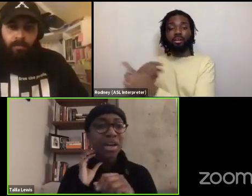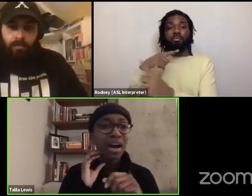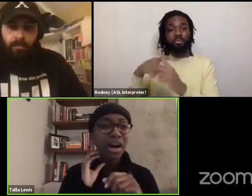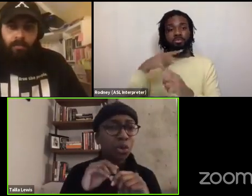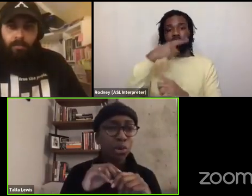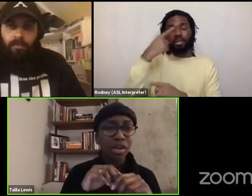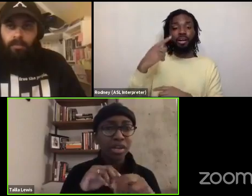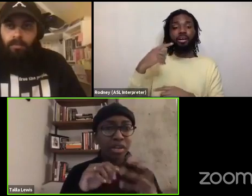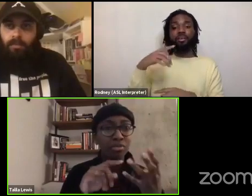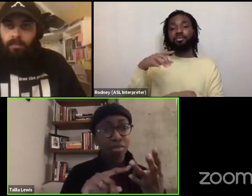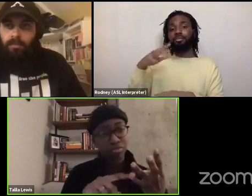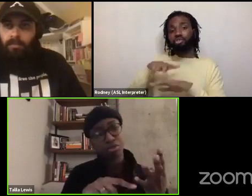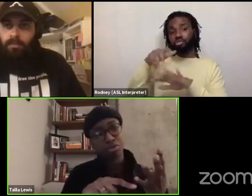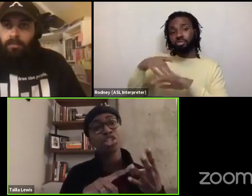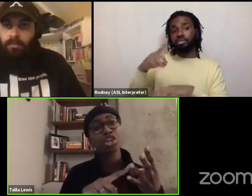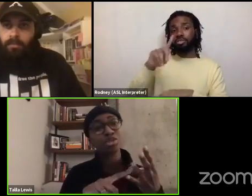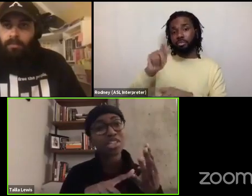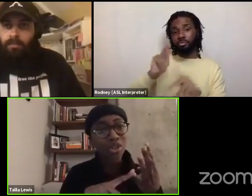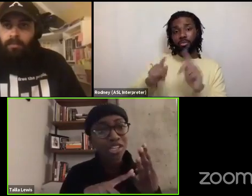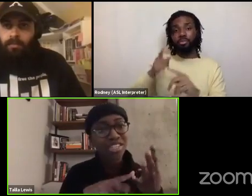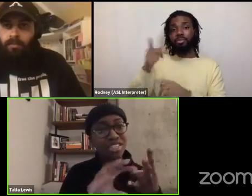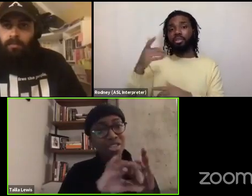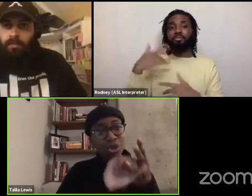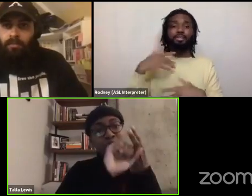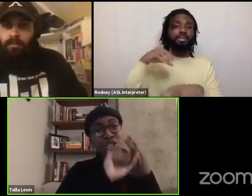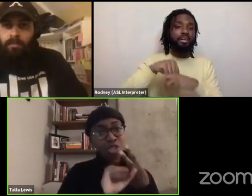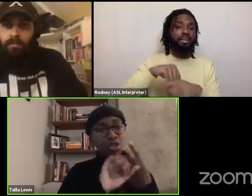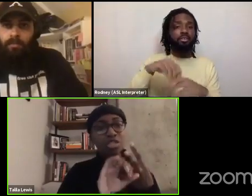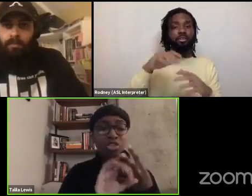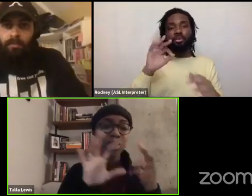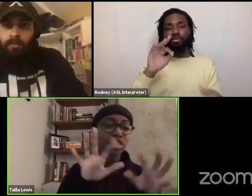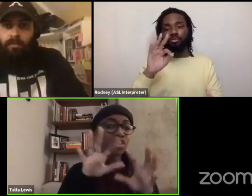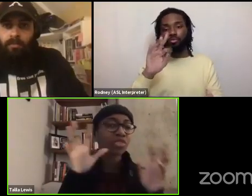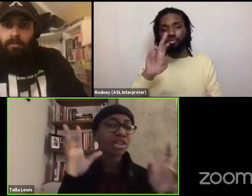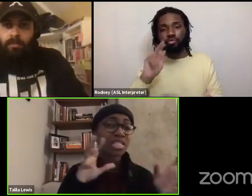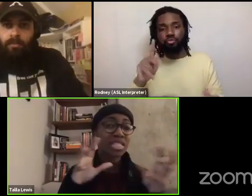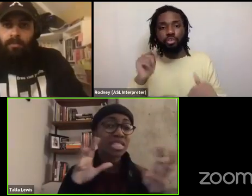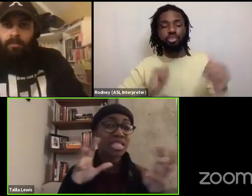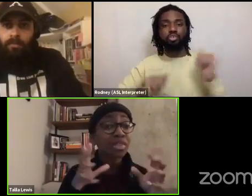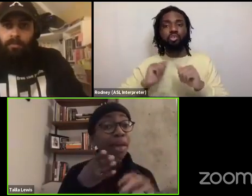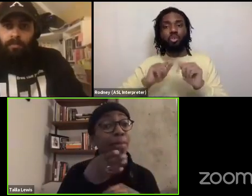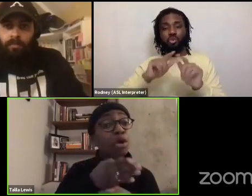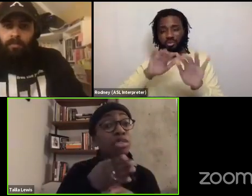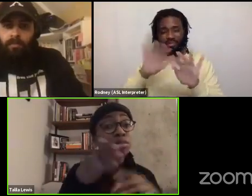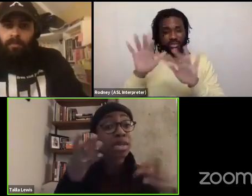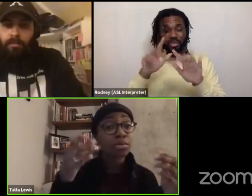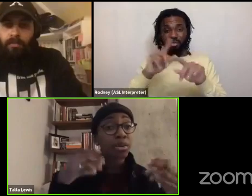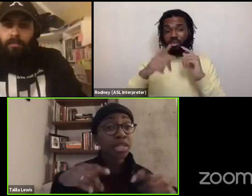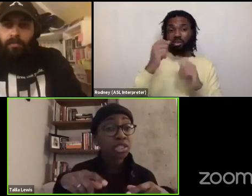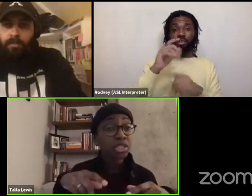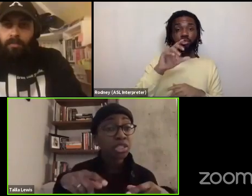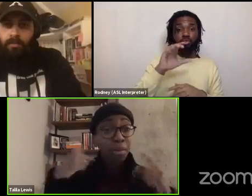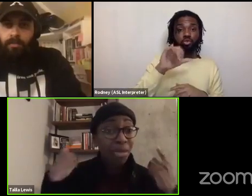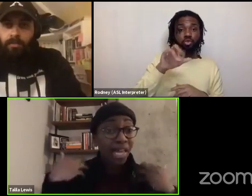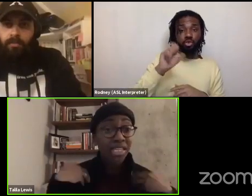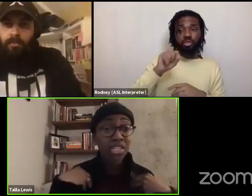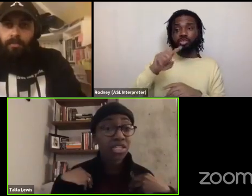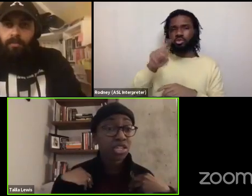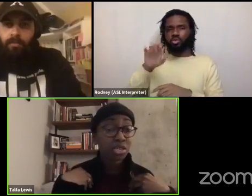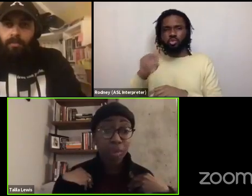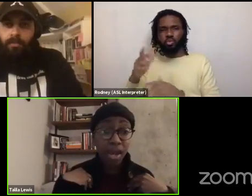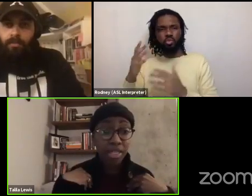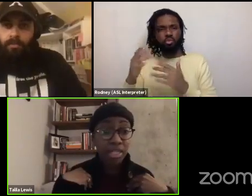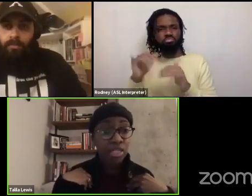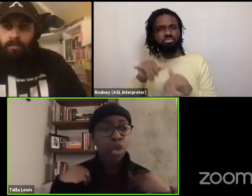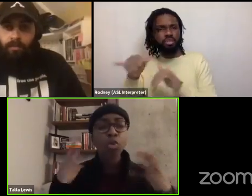people who were in freak shows at circuses. So zoos and circuses are very similar in that post-emancipation, Black and